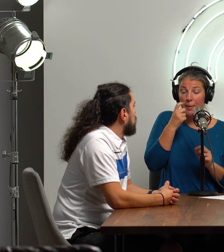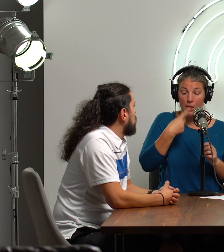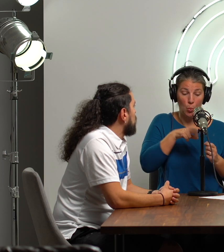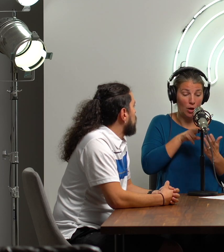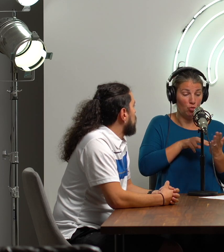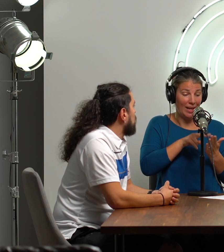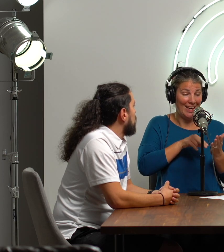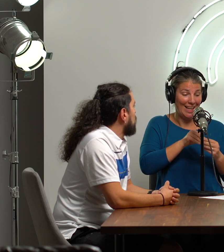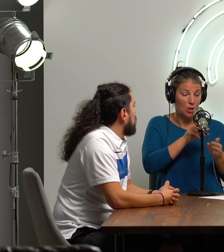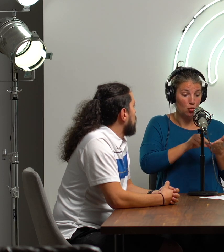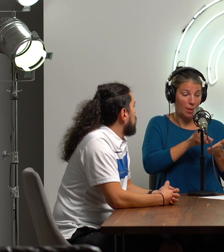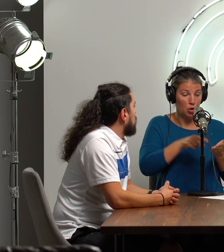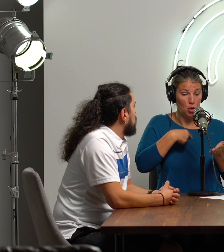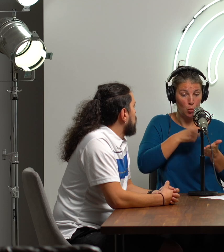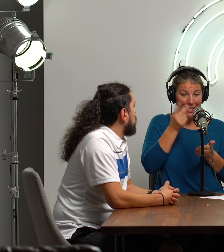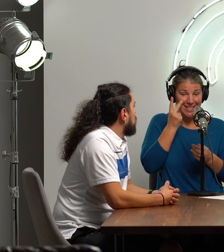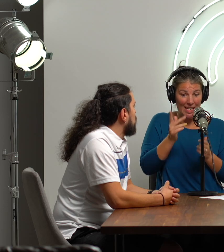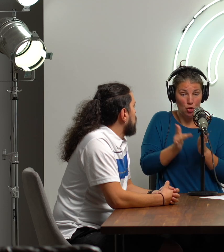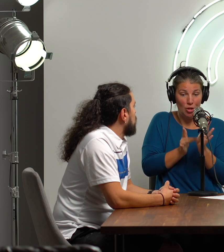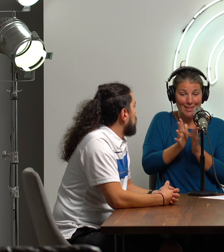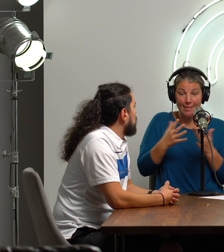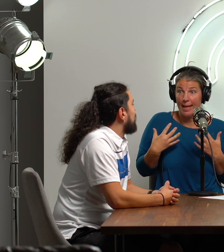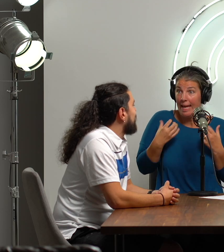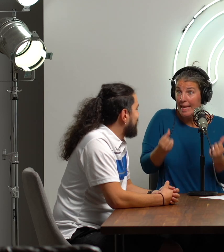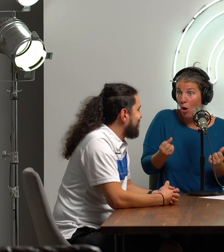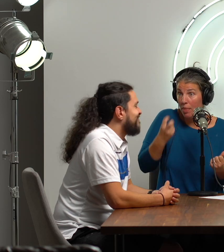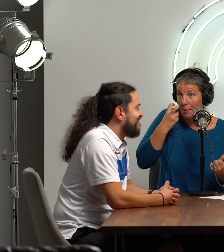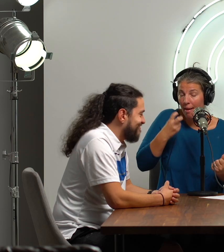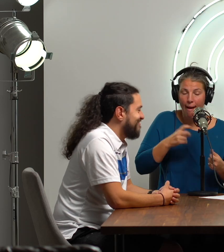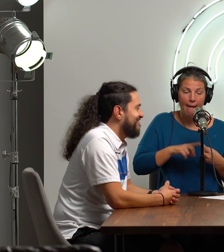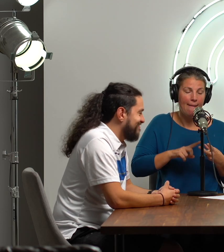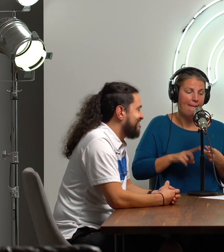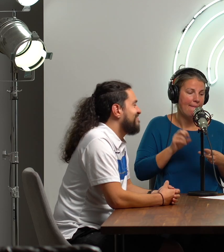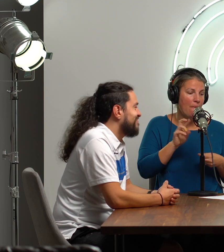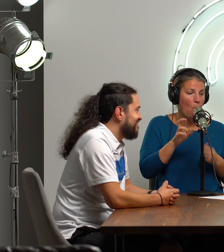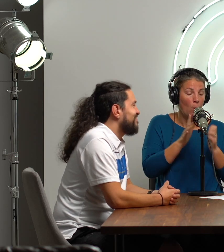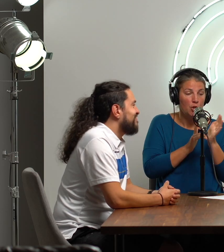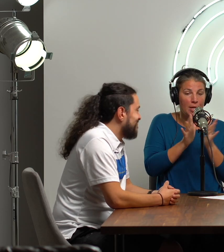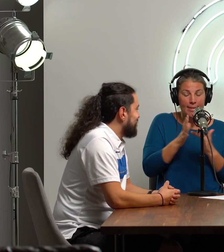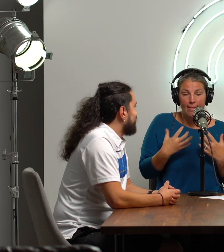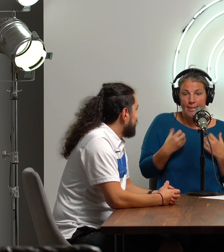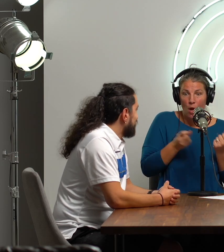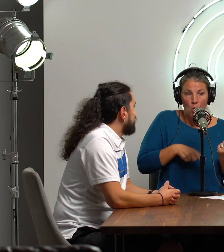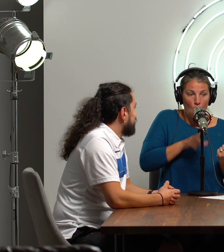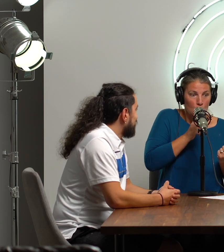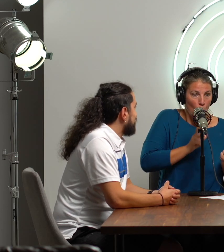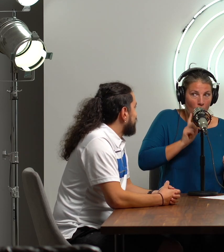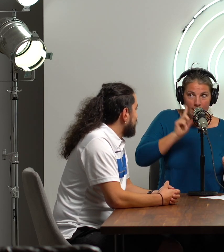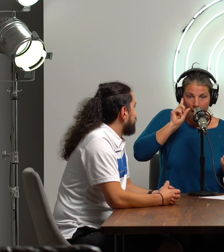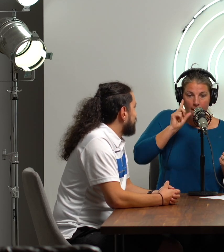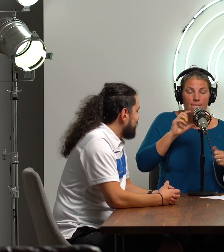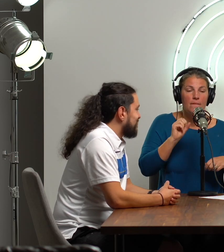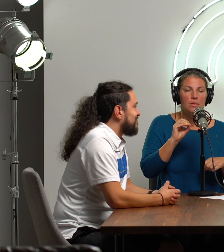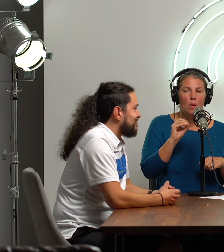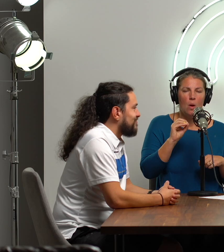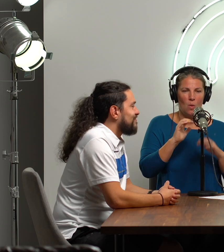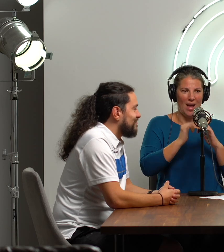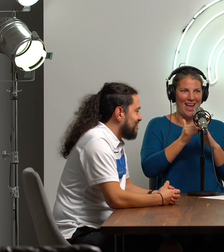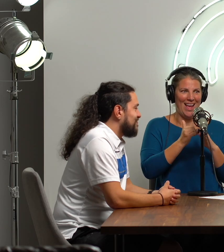we see jesus healed blind or jesus healed those who are deaf and so how do we how should